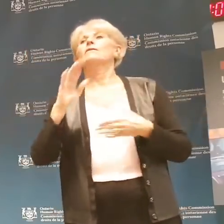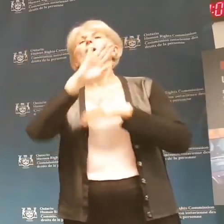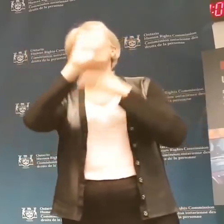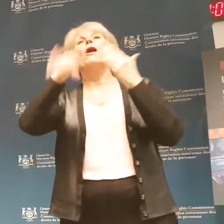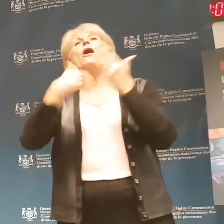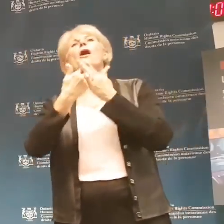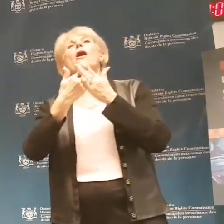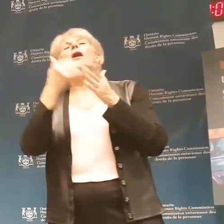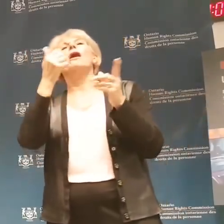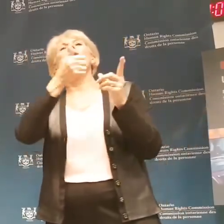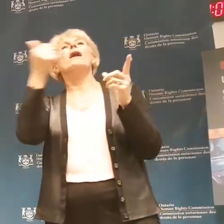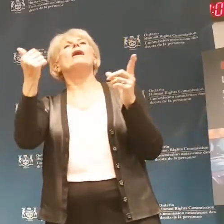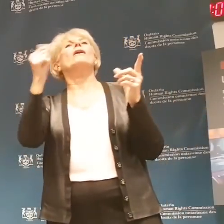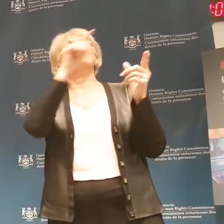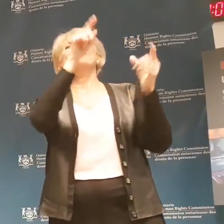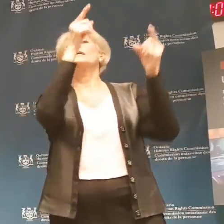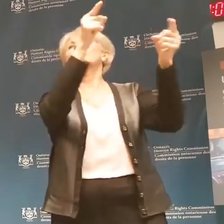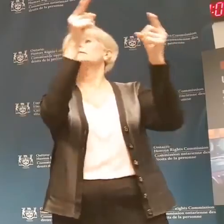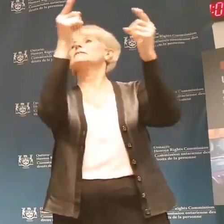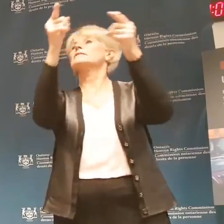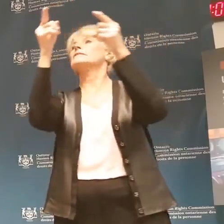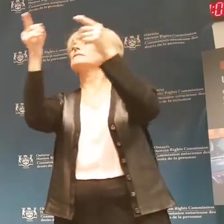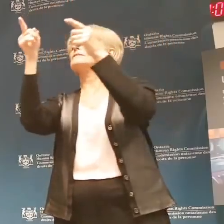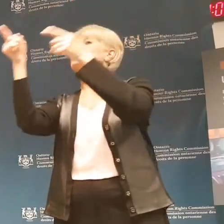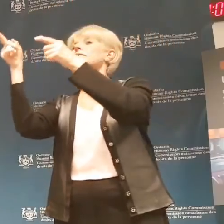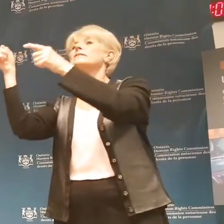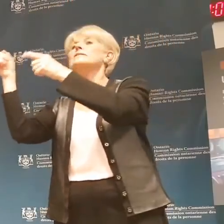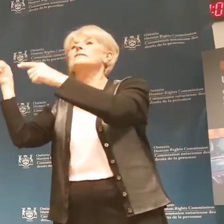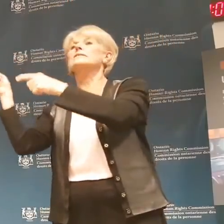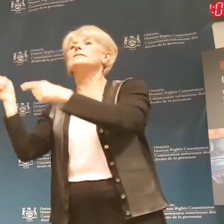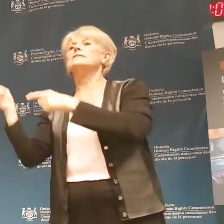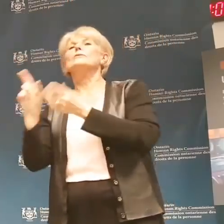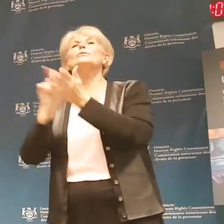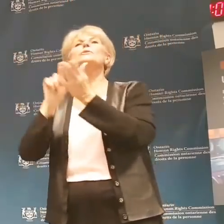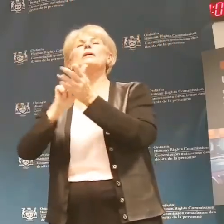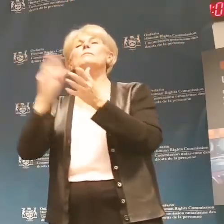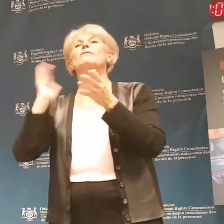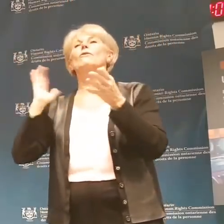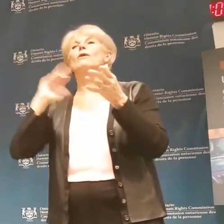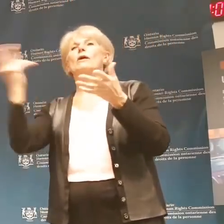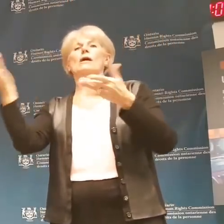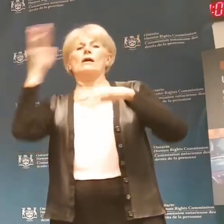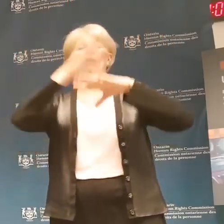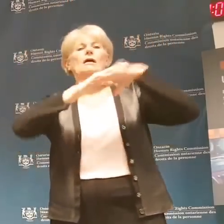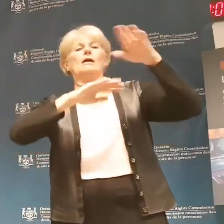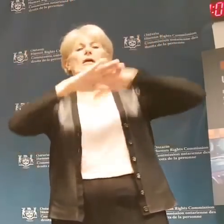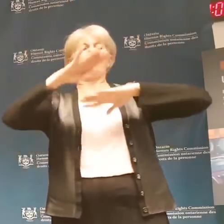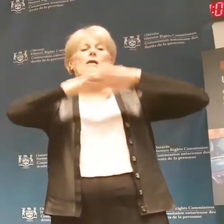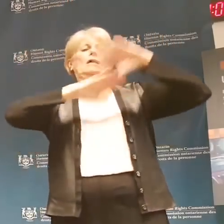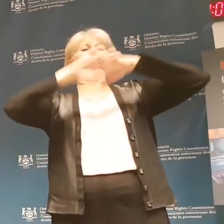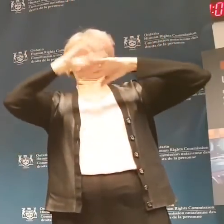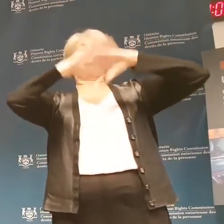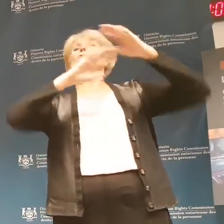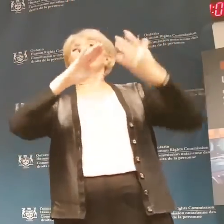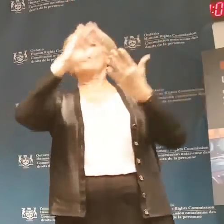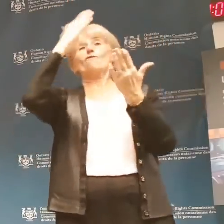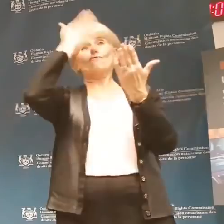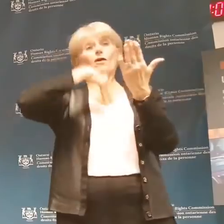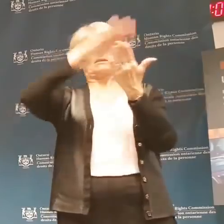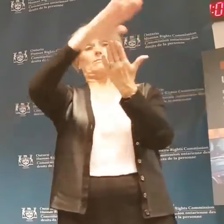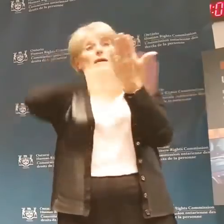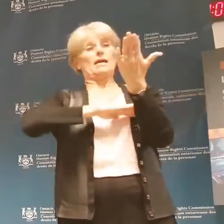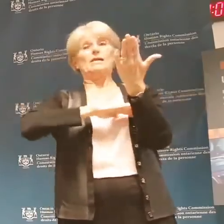all other incidents and other papers before on the front page. So the whole front page